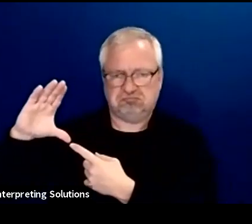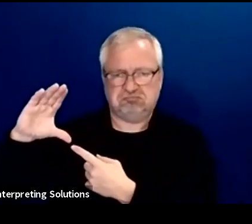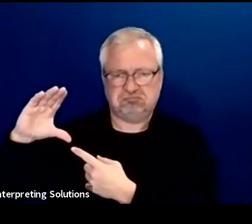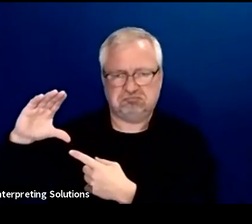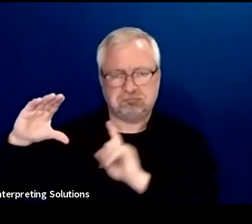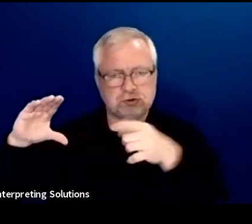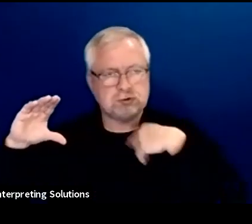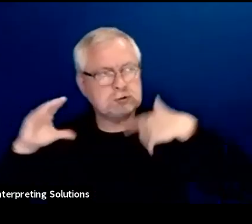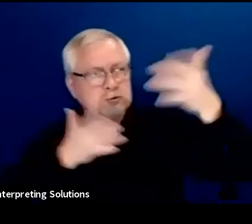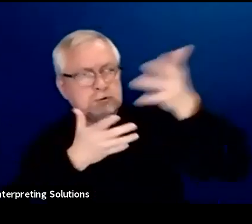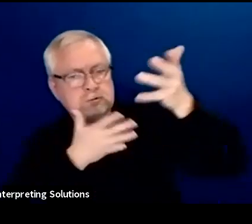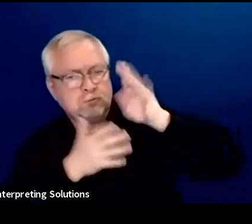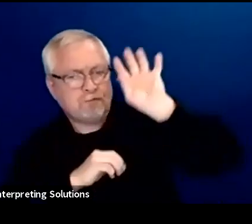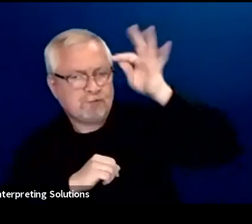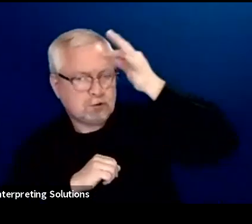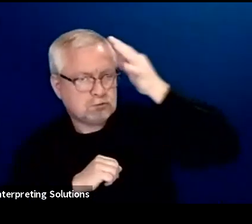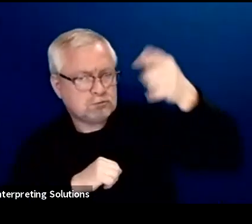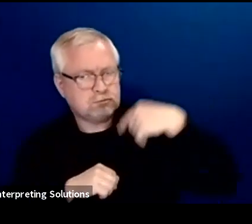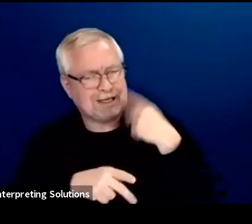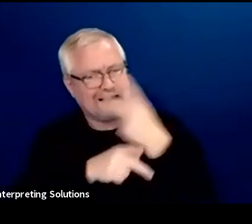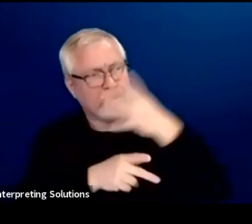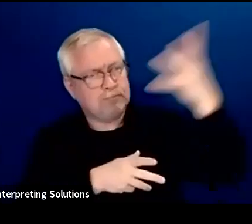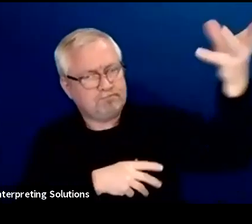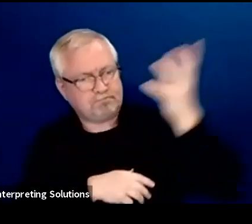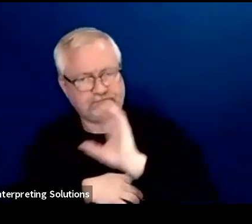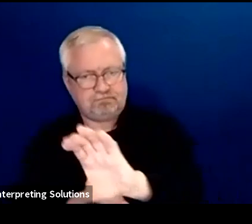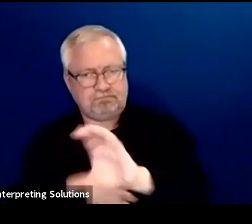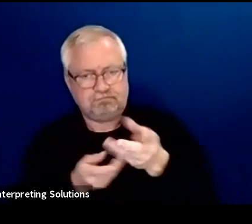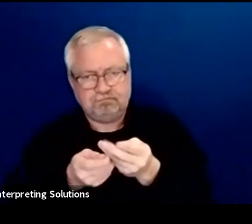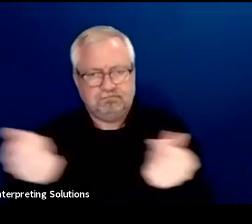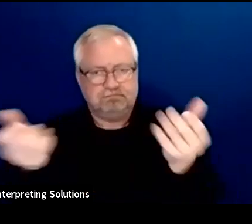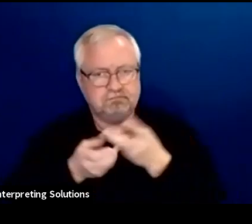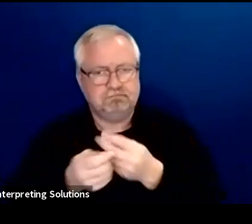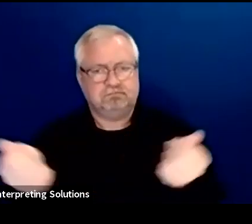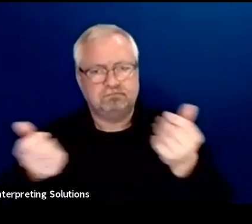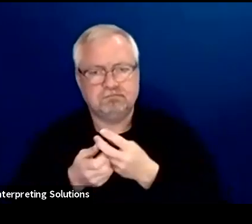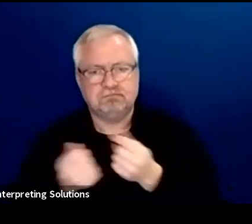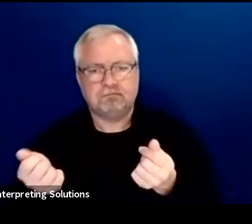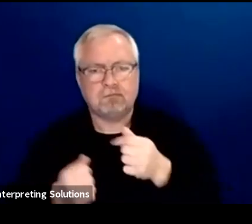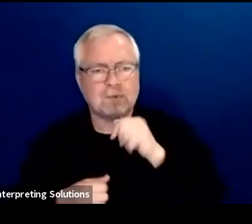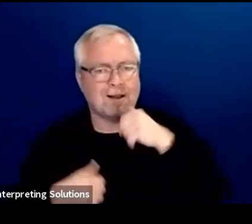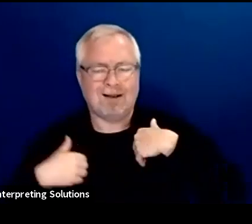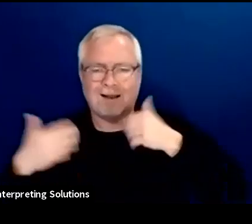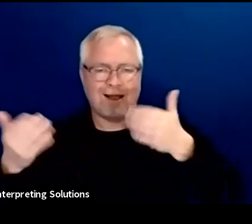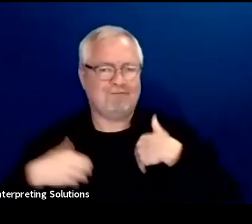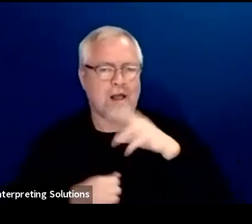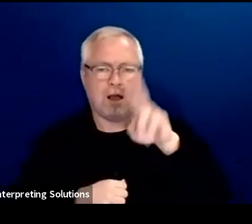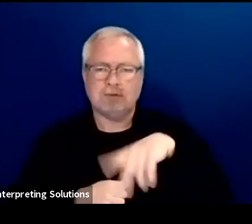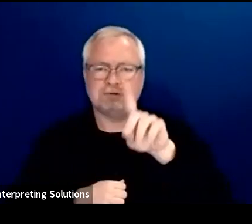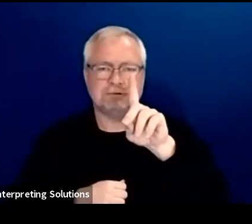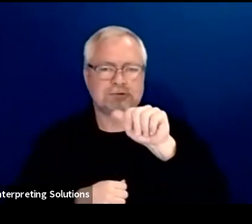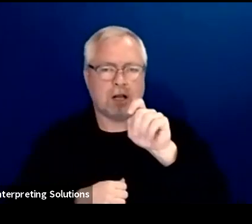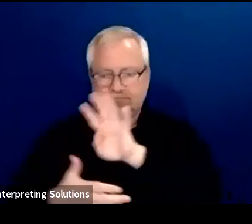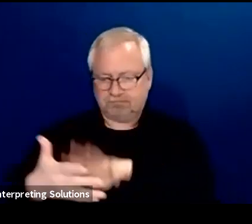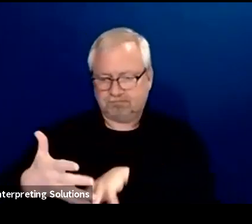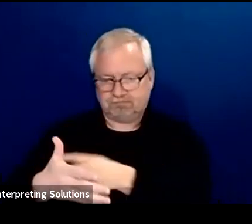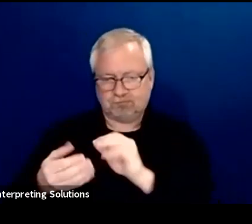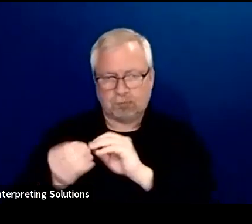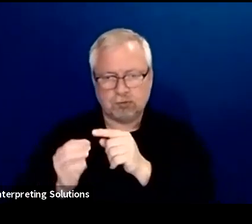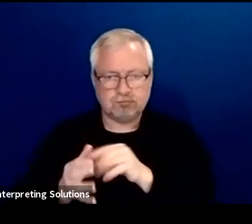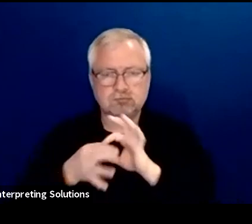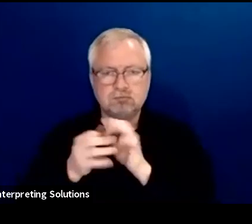keep paying Minnesotans. I don't have an updated modeling number for you today on exactly where the trust fund is, but we'll continue to model that out